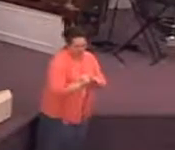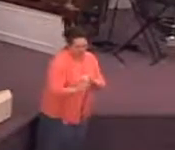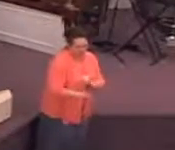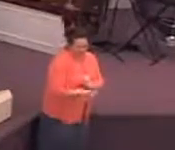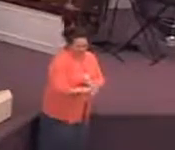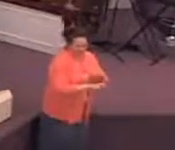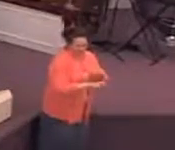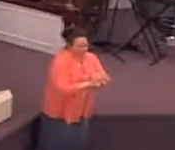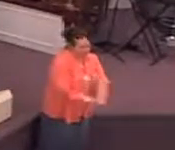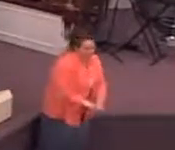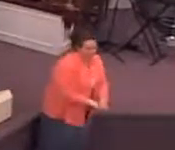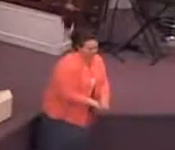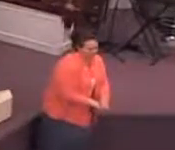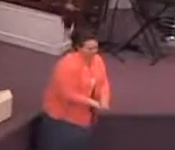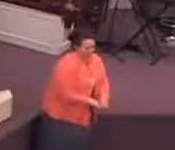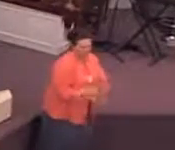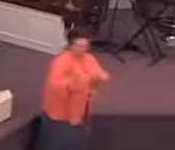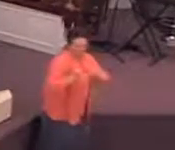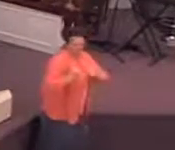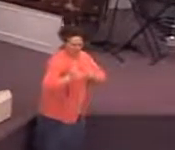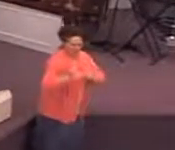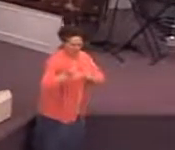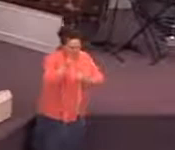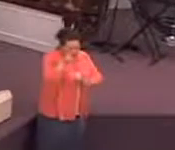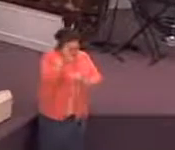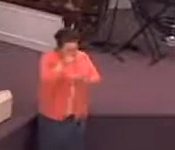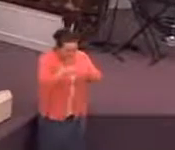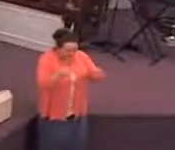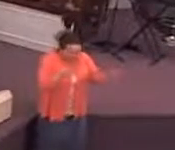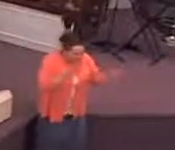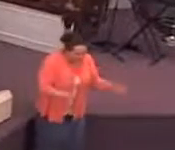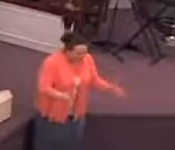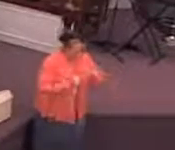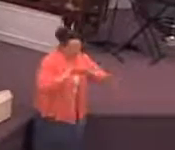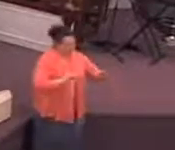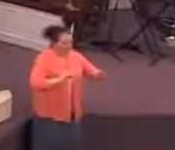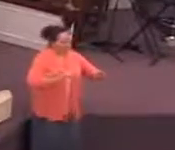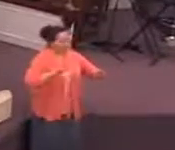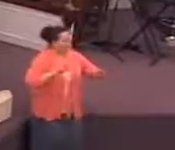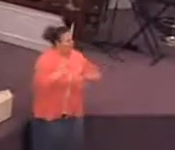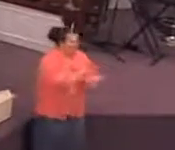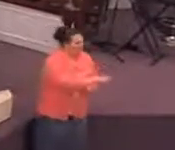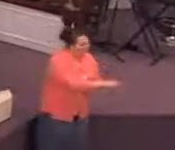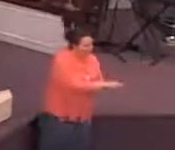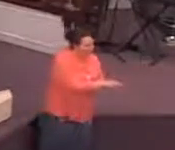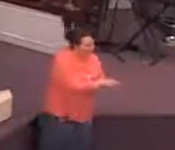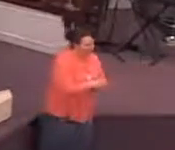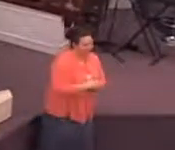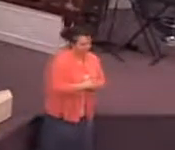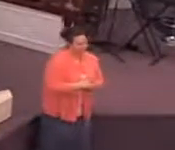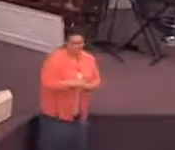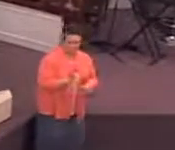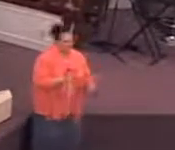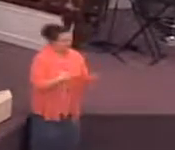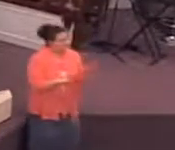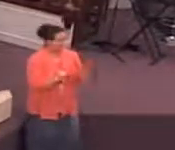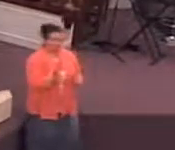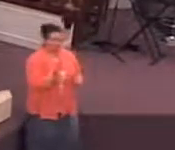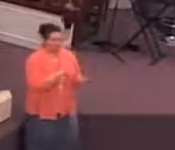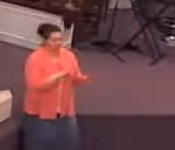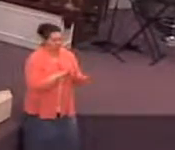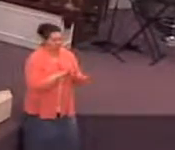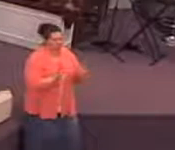over all the power of the enemy, and nothing shall by any means hurt you. We don't have to worry and we don't have to